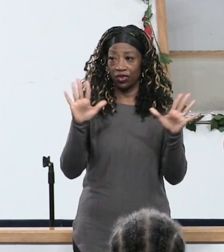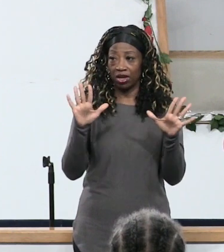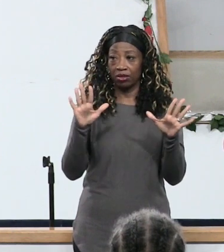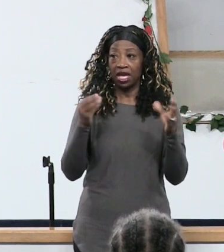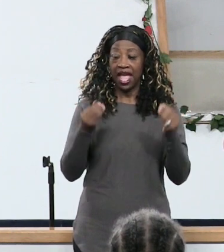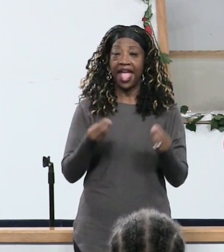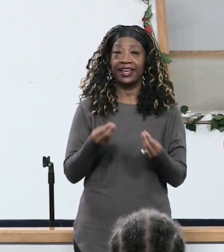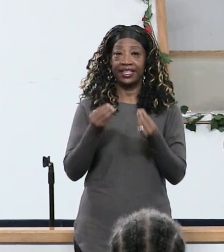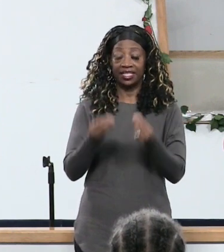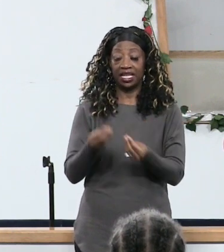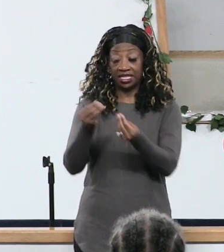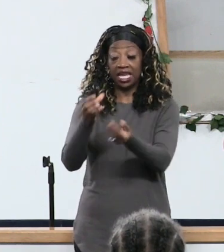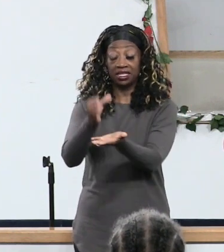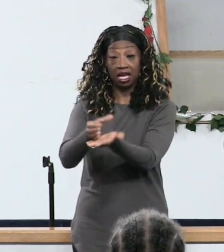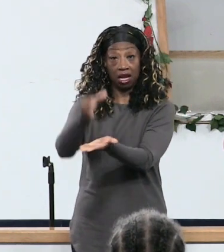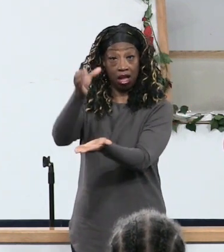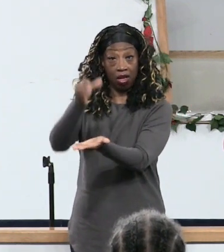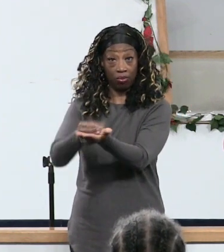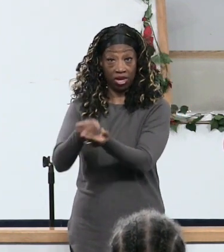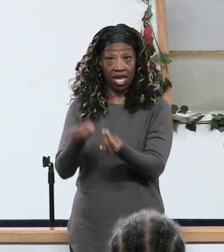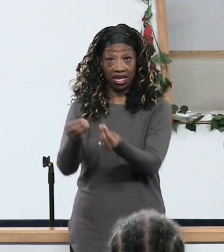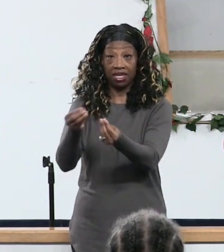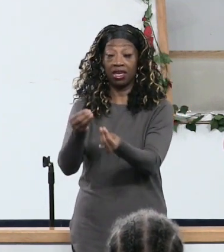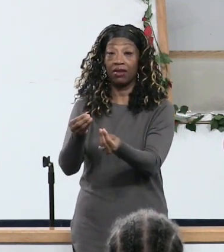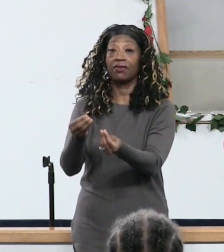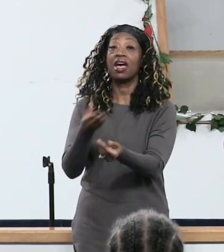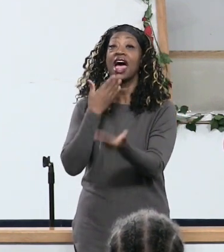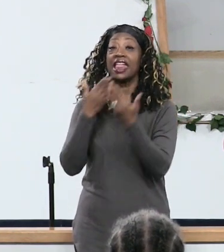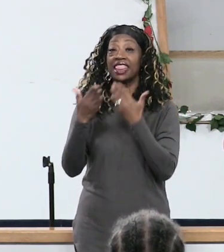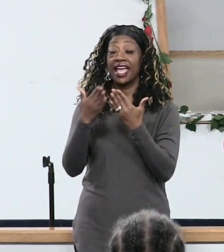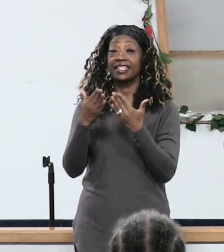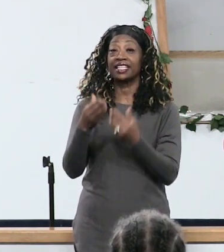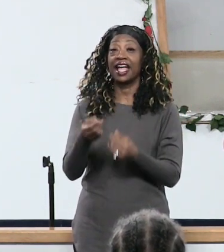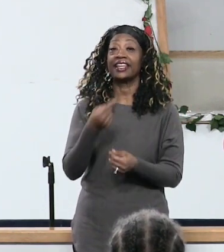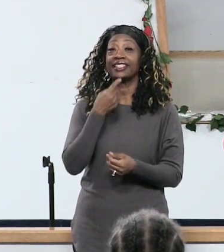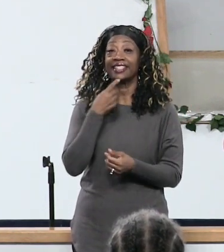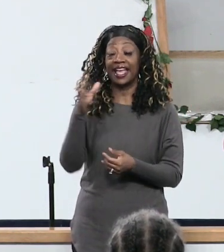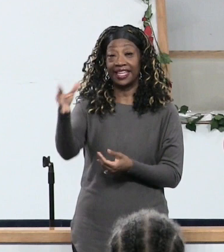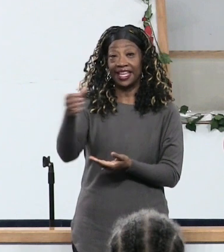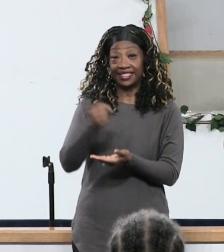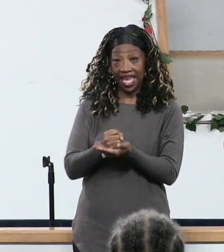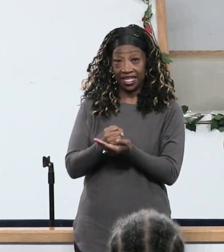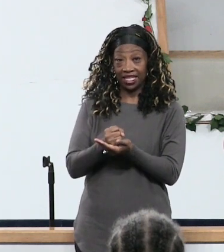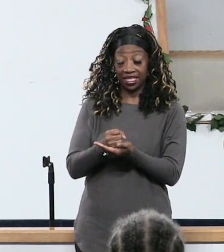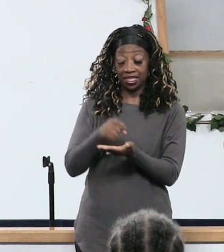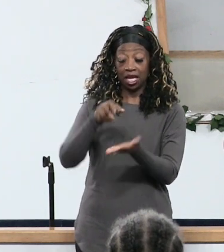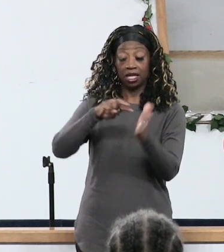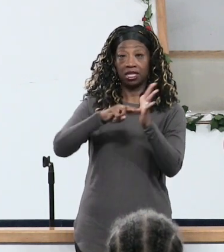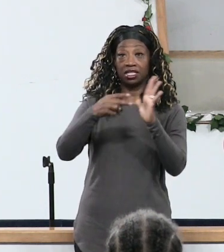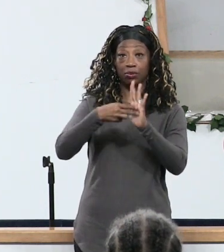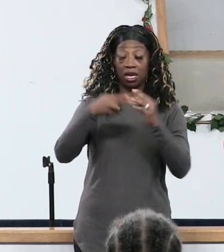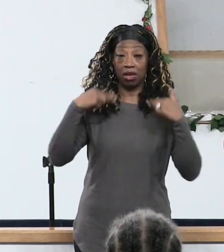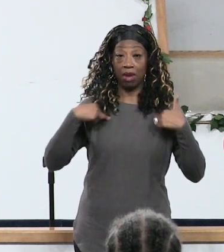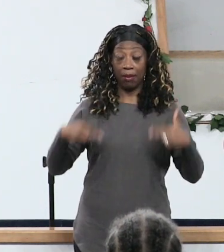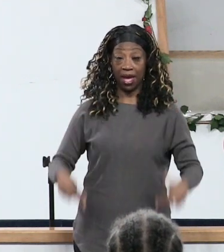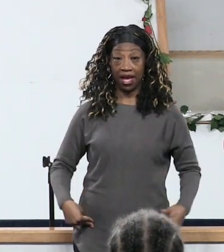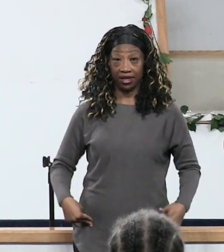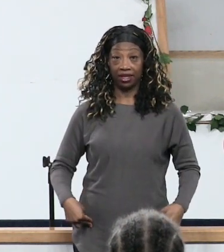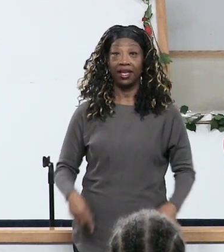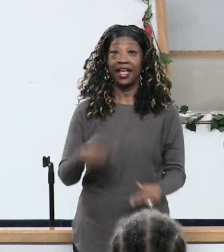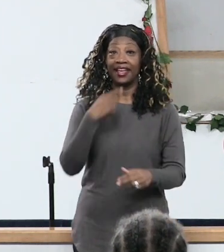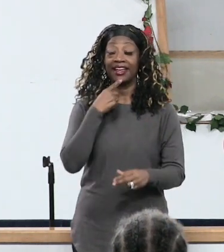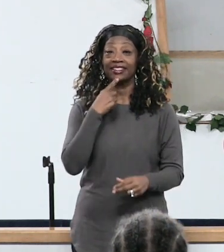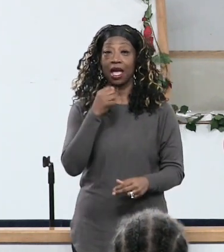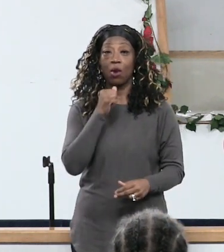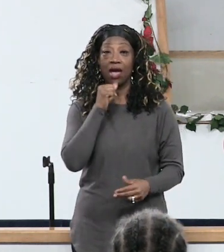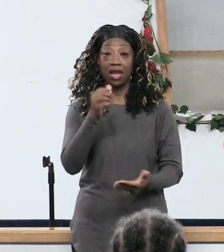gave thanks and said, take this and divide it among yourselves. For I say to you, I will